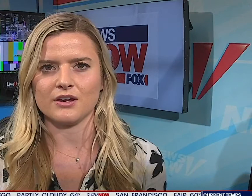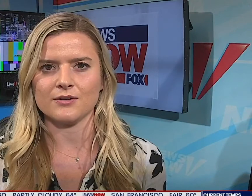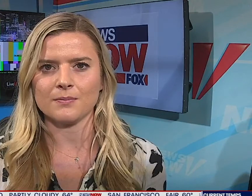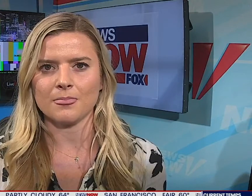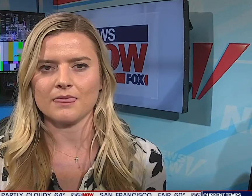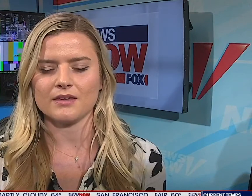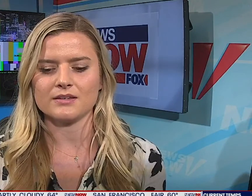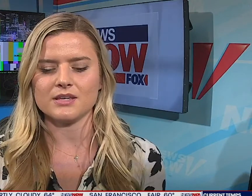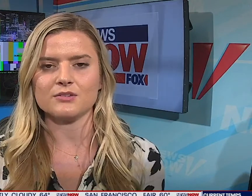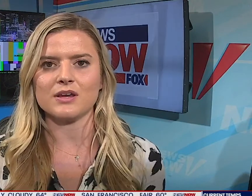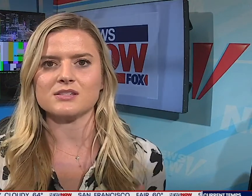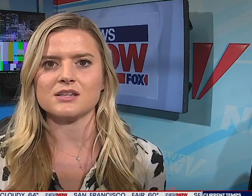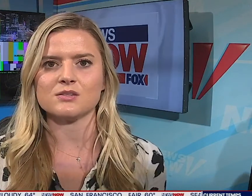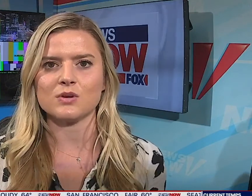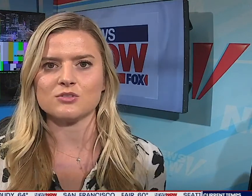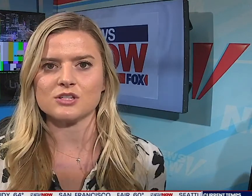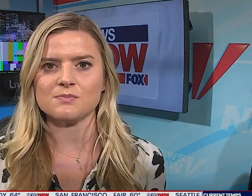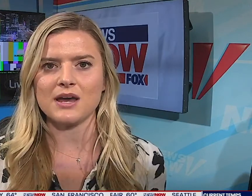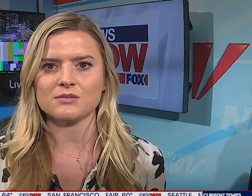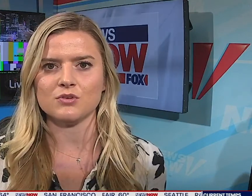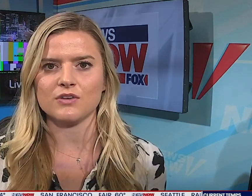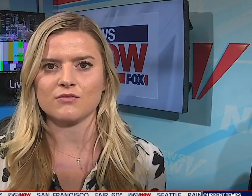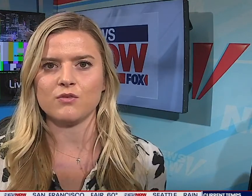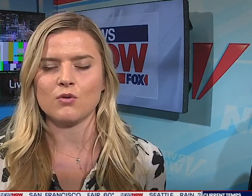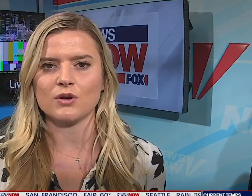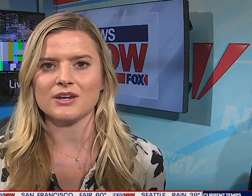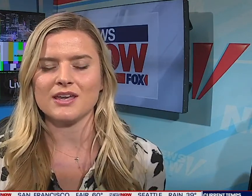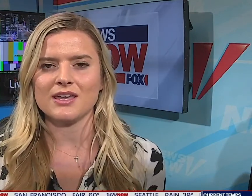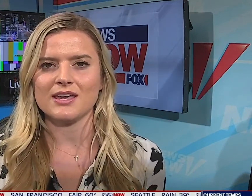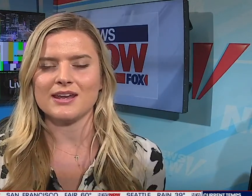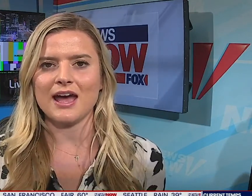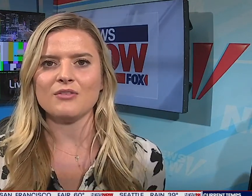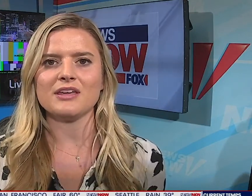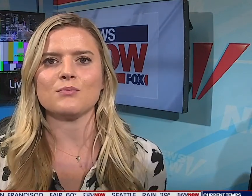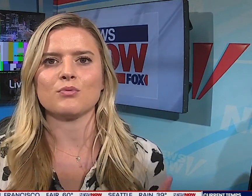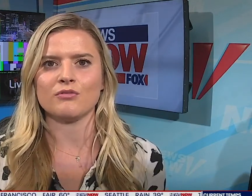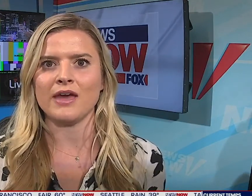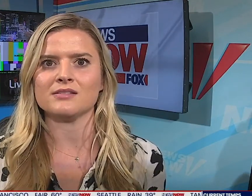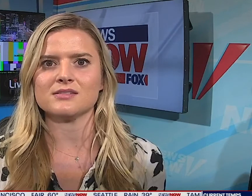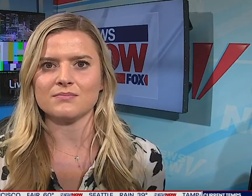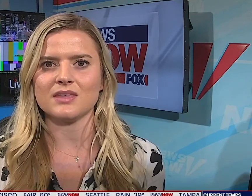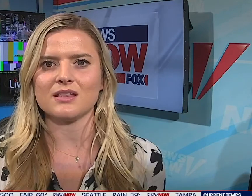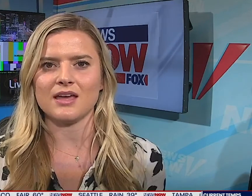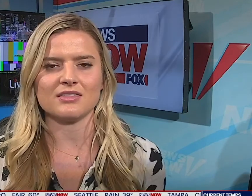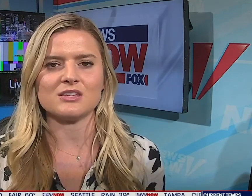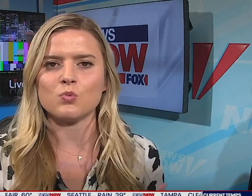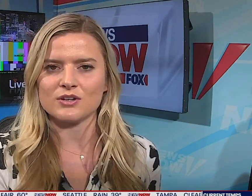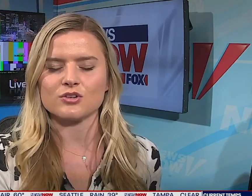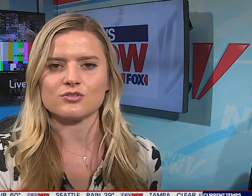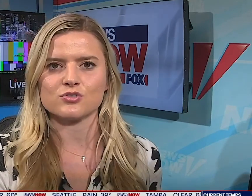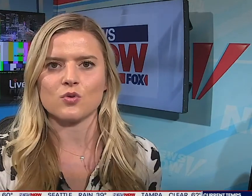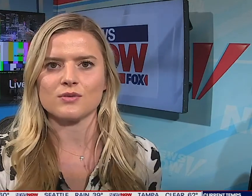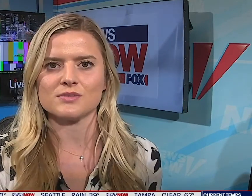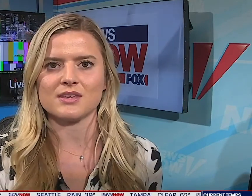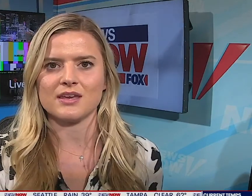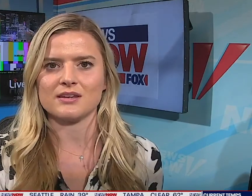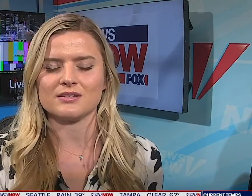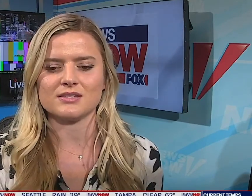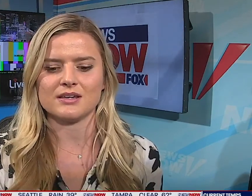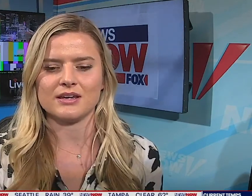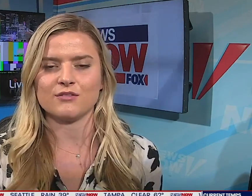coming out of there telling residents what to expect moving forward and how they can prevent something like these winter